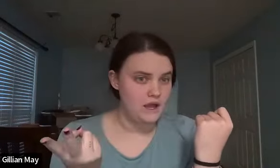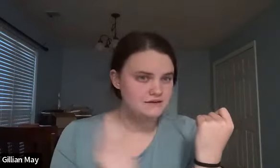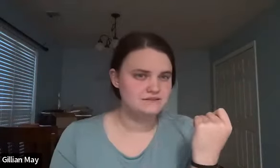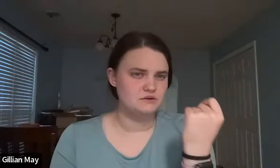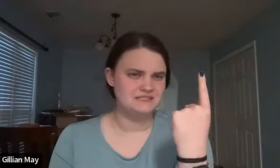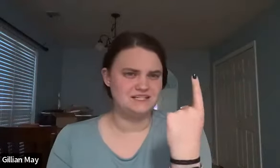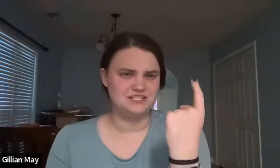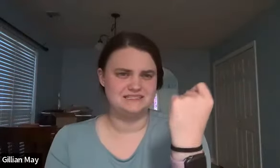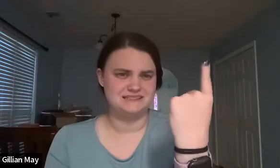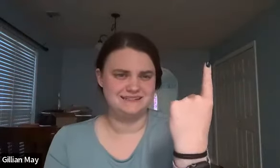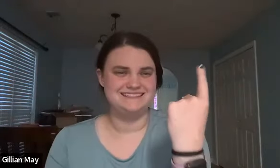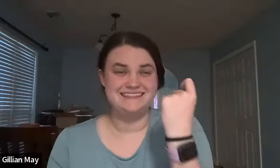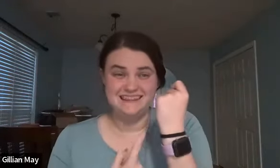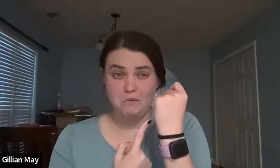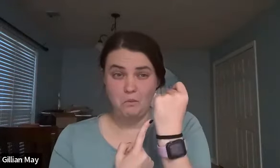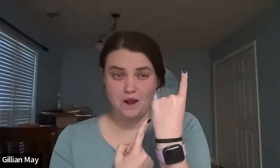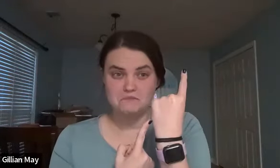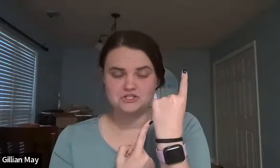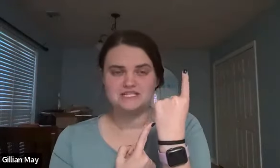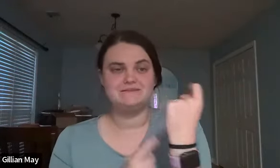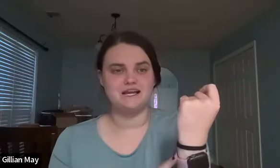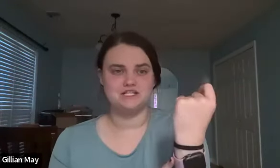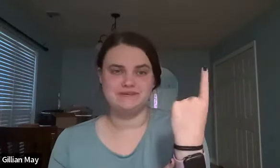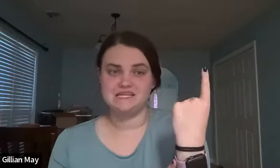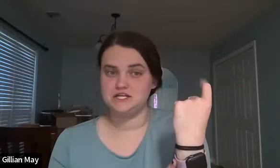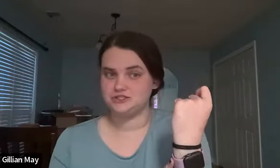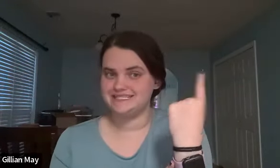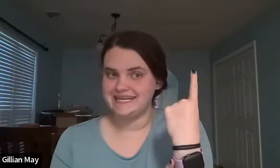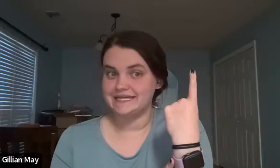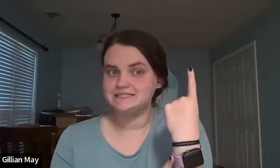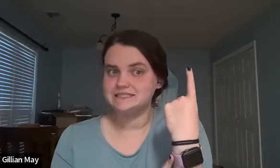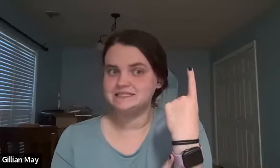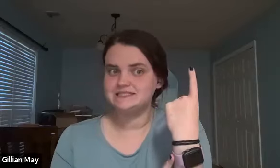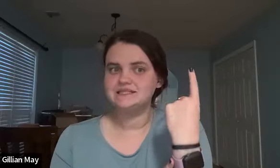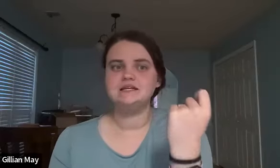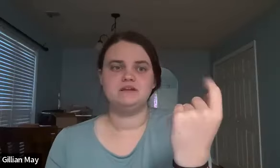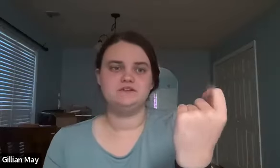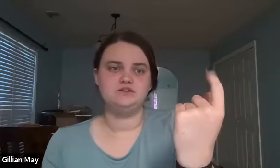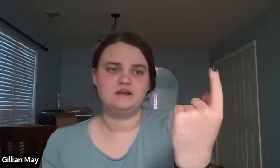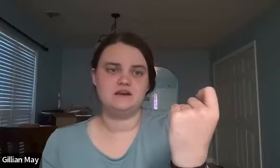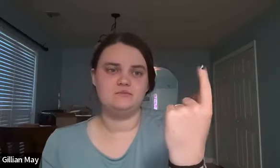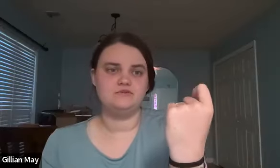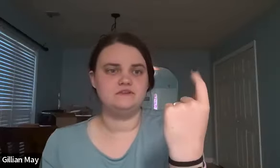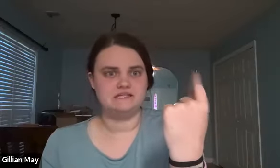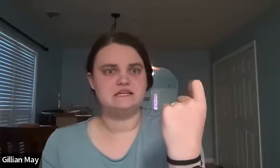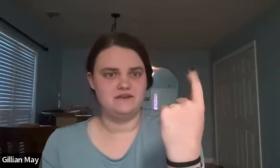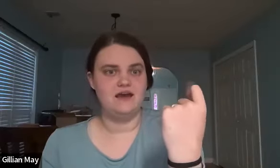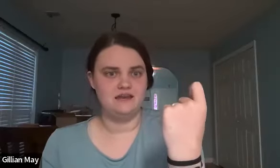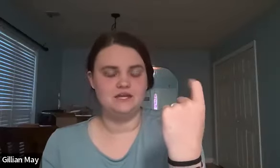one. So it's not just because that one motion actually means understand. But if you do like a couple of flicks like that, it'll